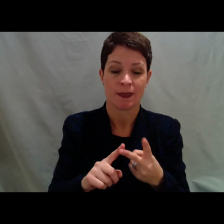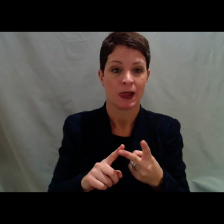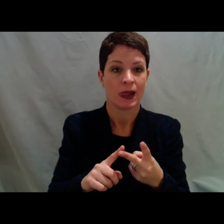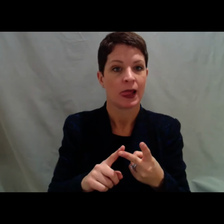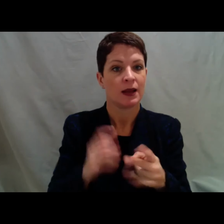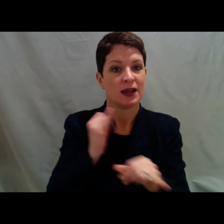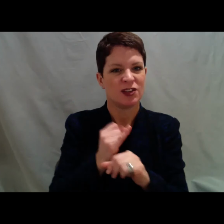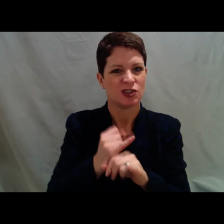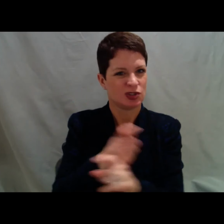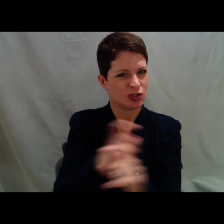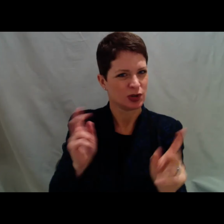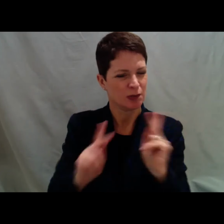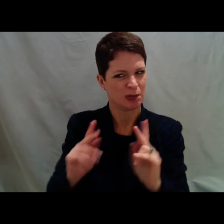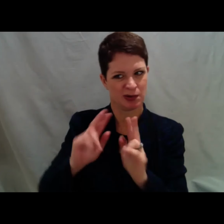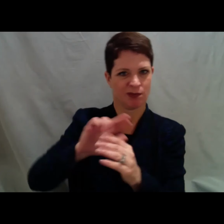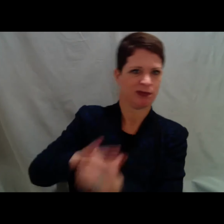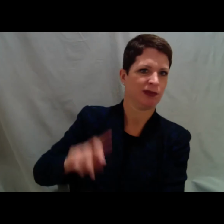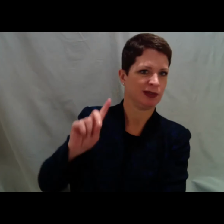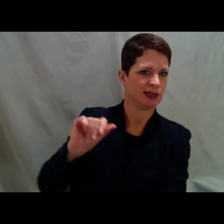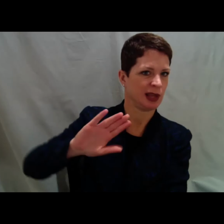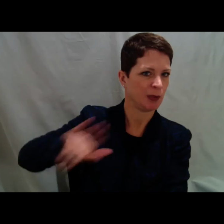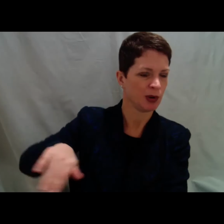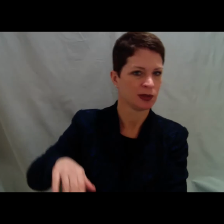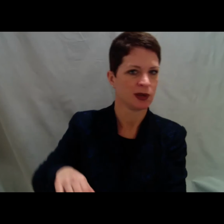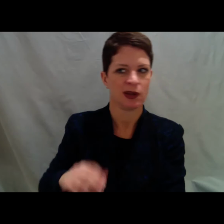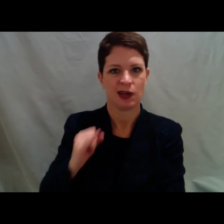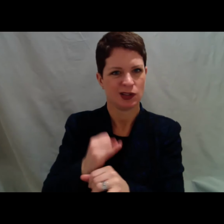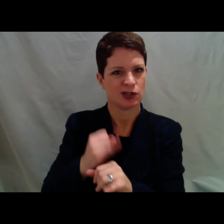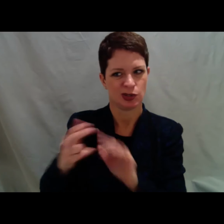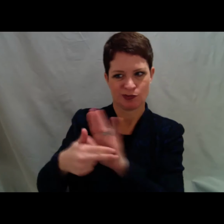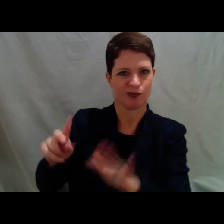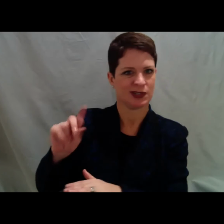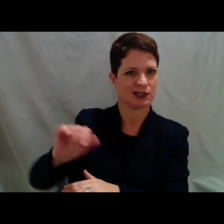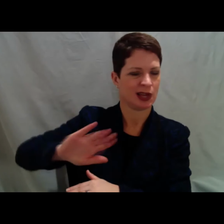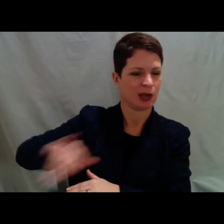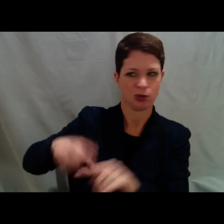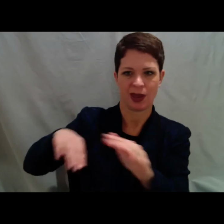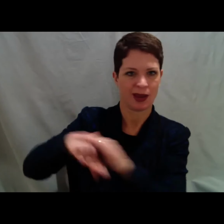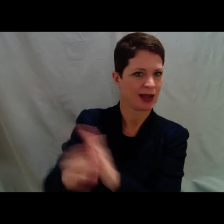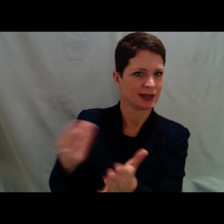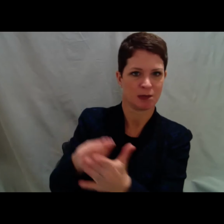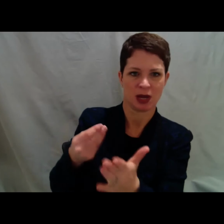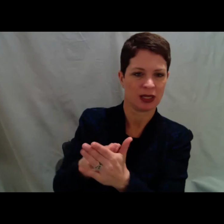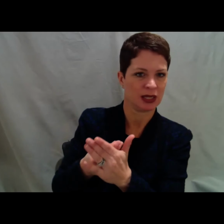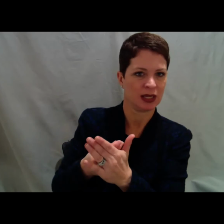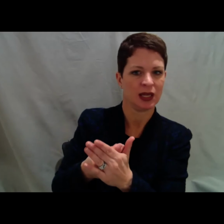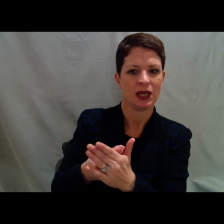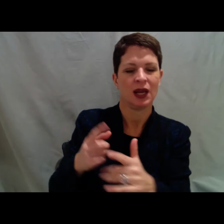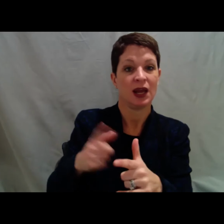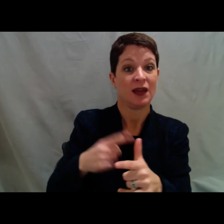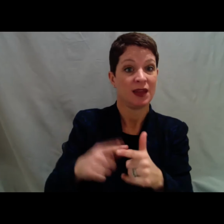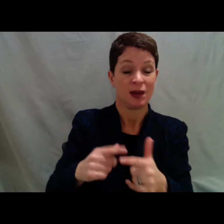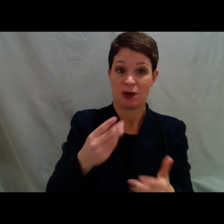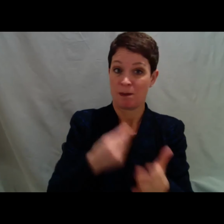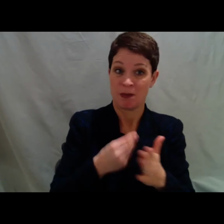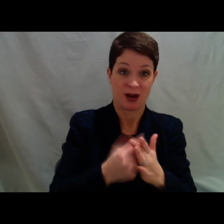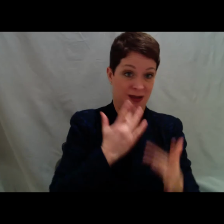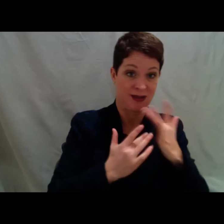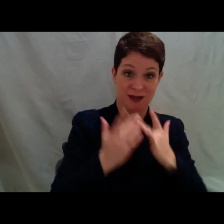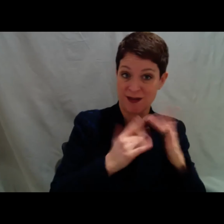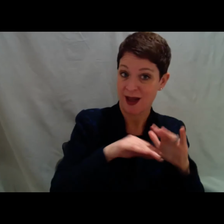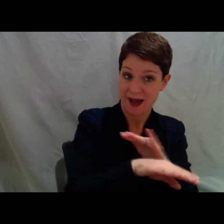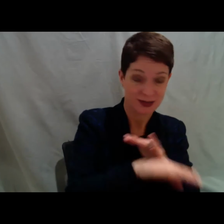Institutions treat people as disabled. Institutions disable people from access to money. And then a host of consequences follow from that lack of